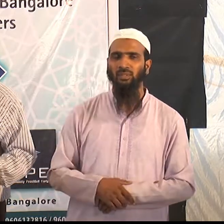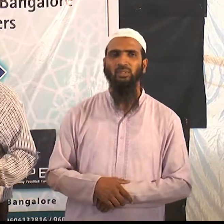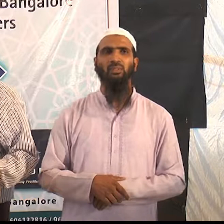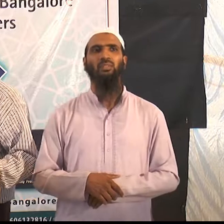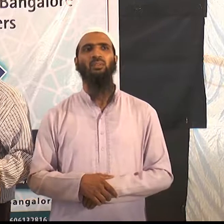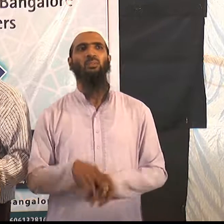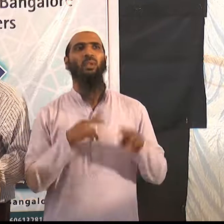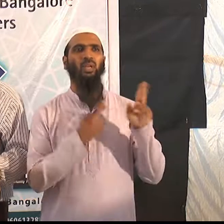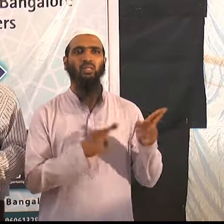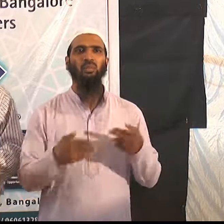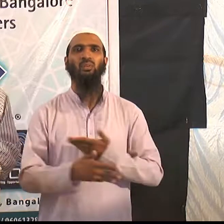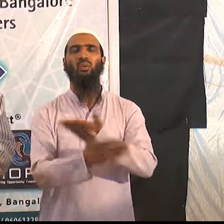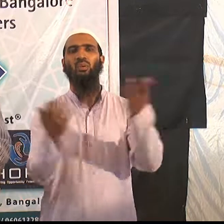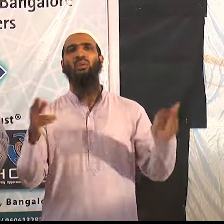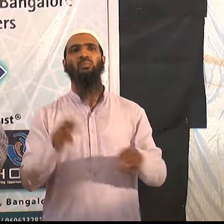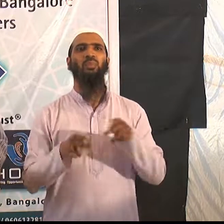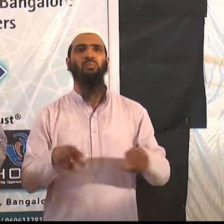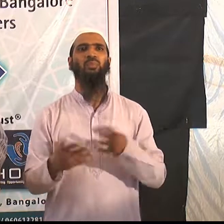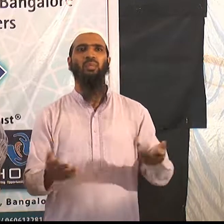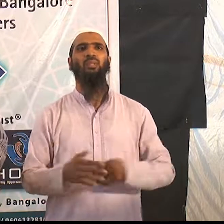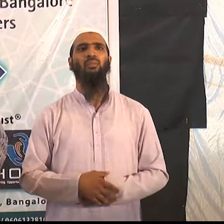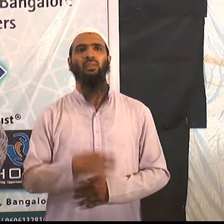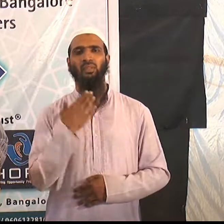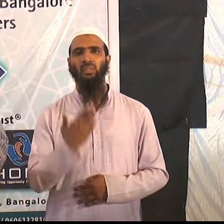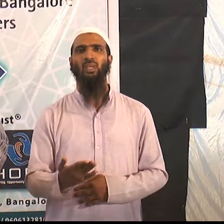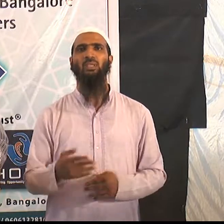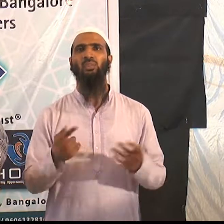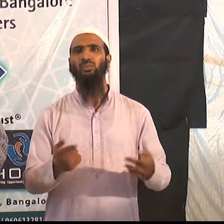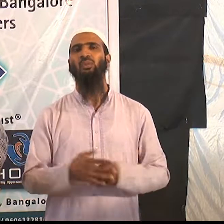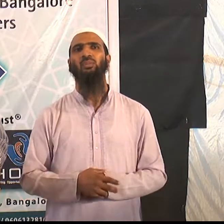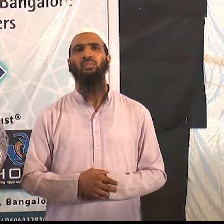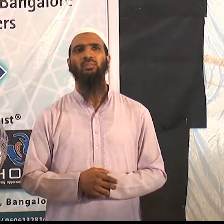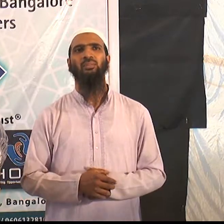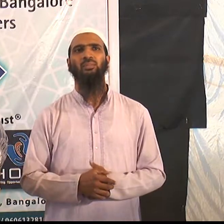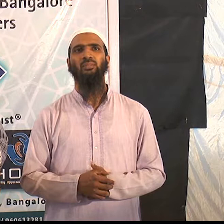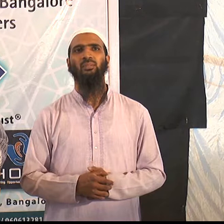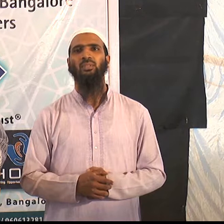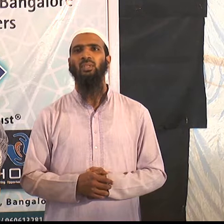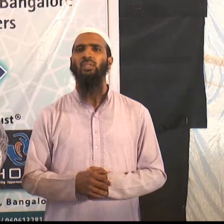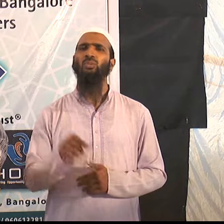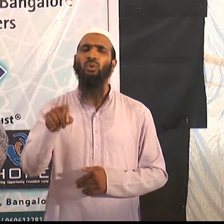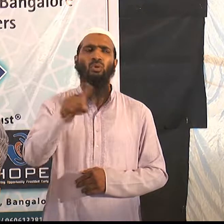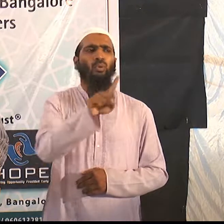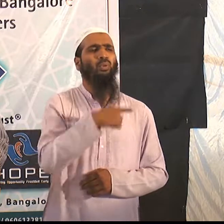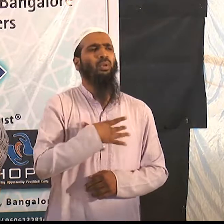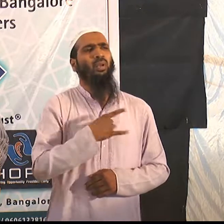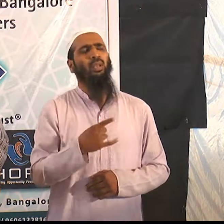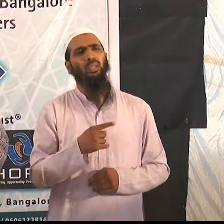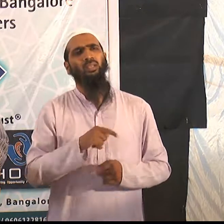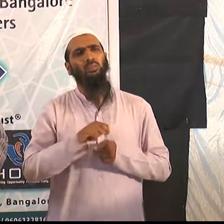those respected scholars here for being present and sharing their views based on their religion and how it helps